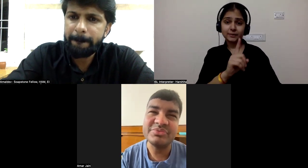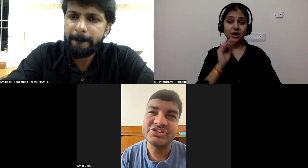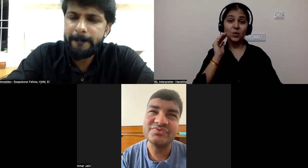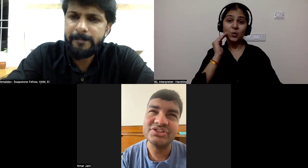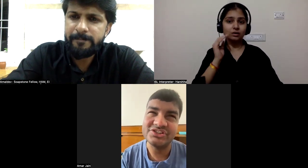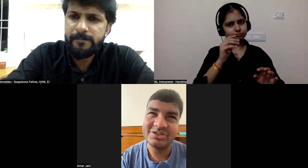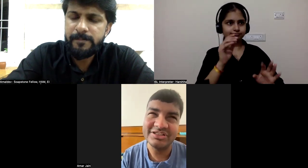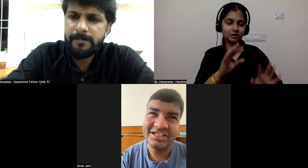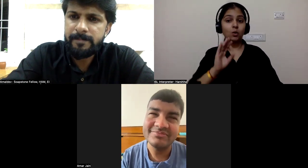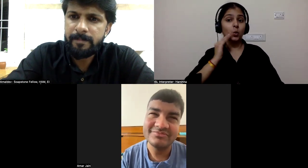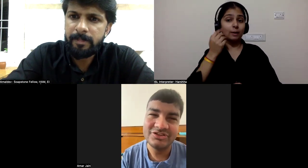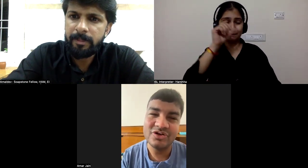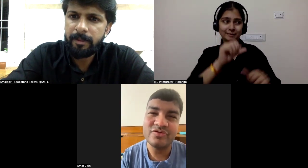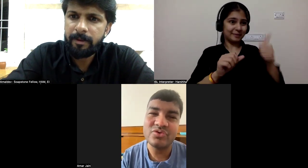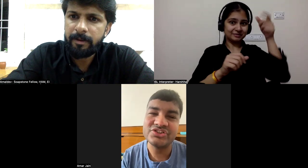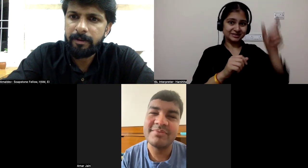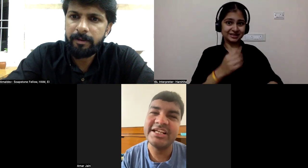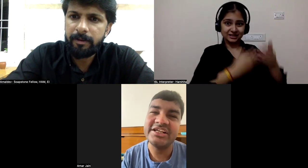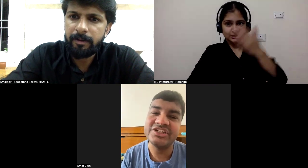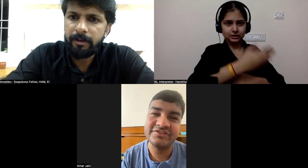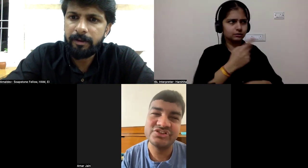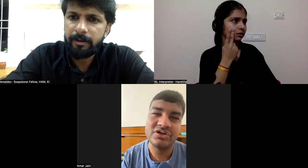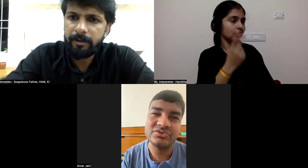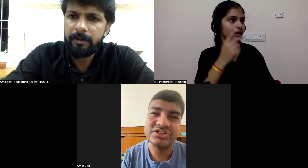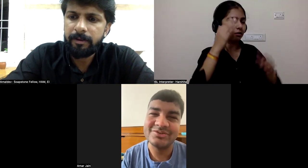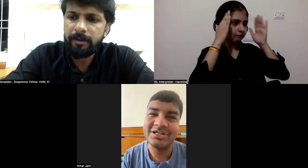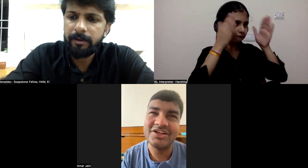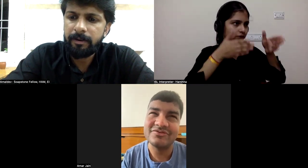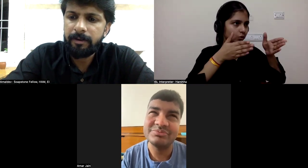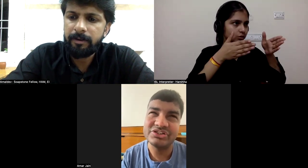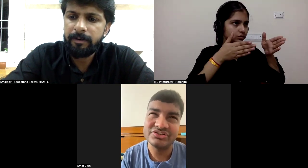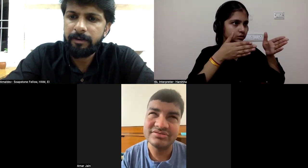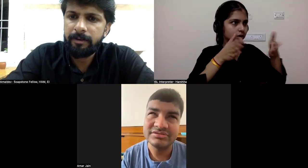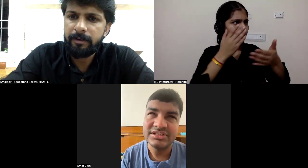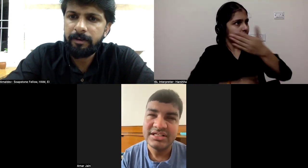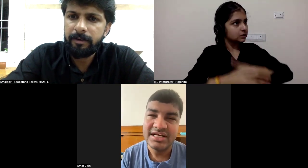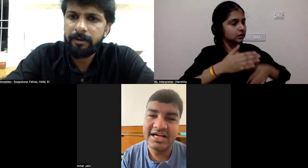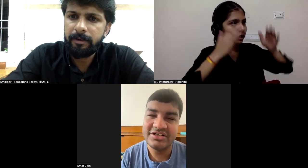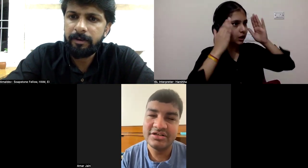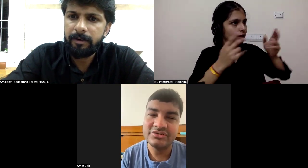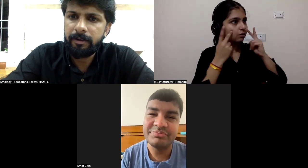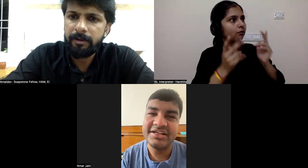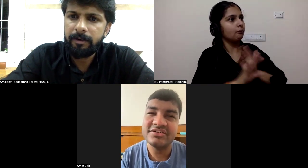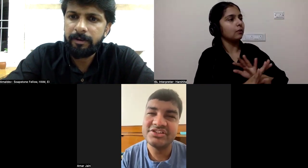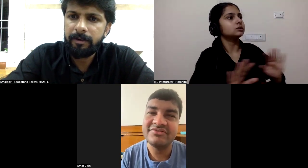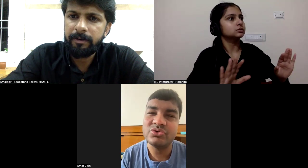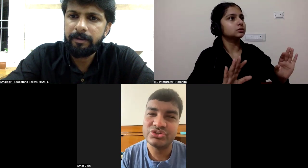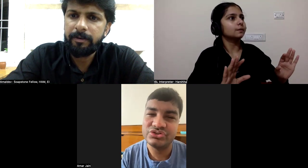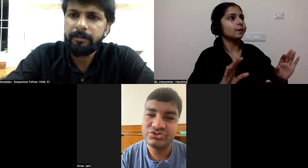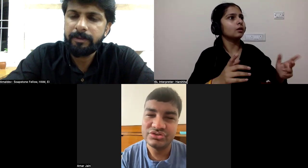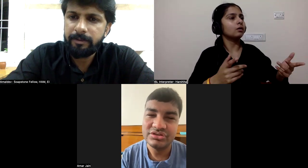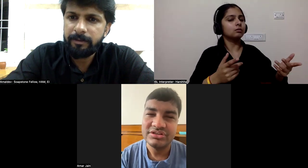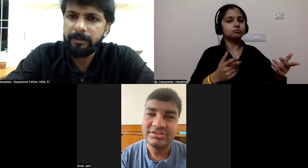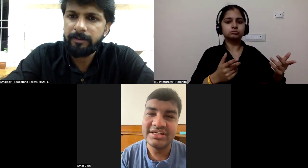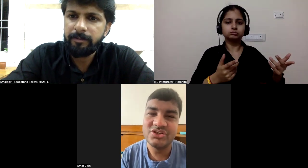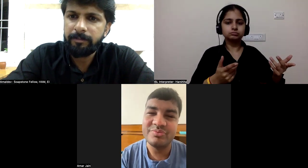meet a person with a disability, your focus completely shifts around the disability of the person and the preconceived